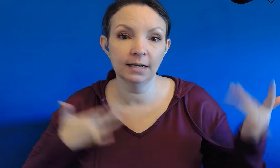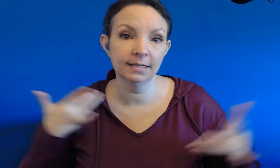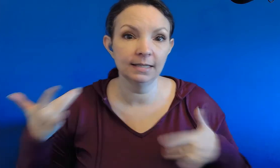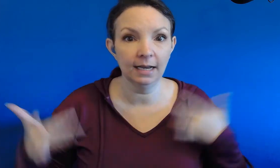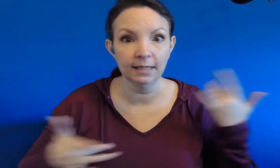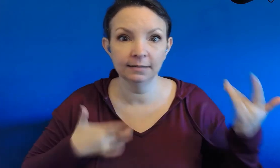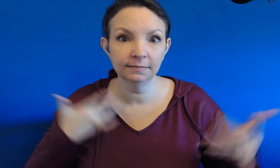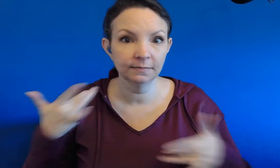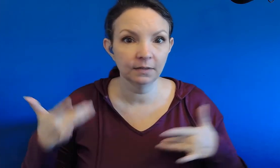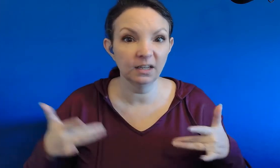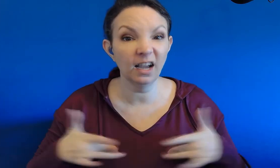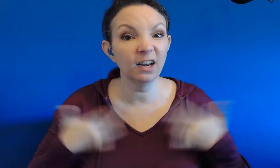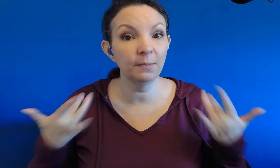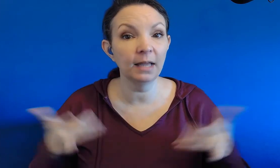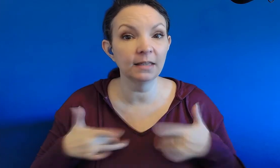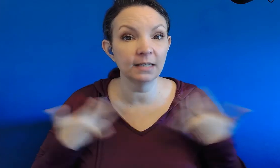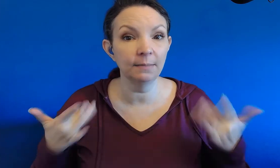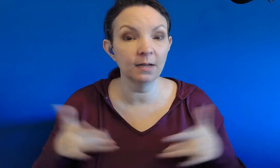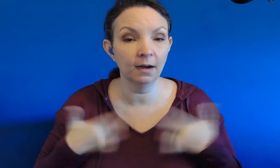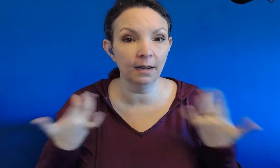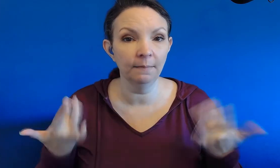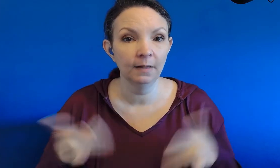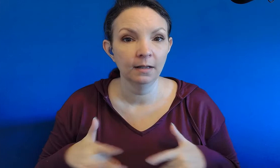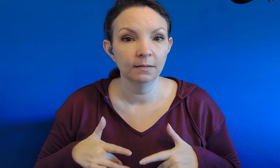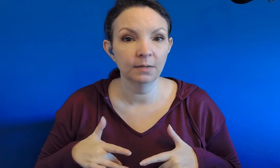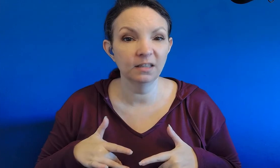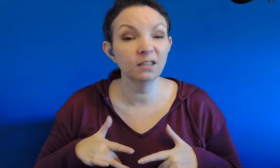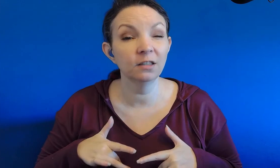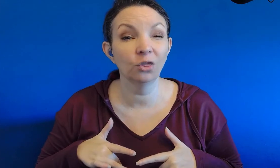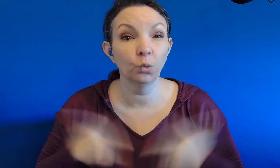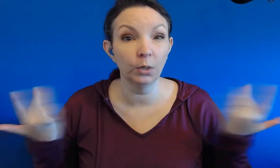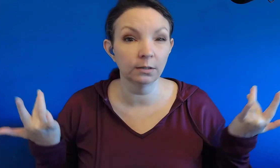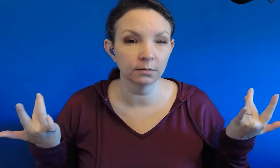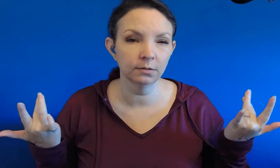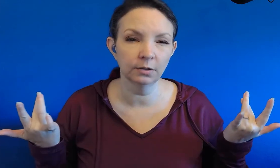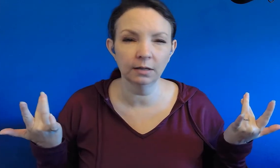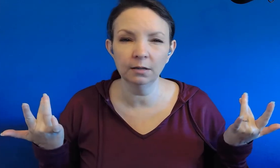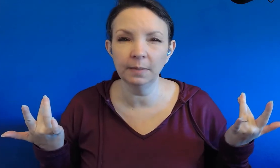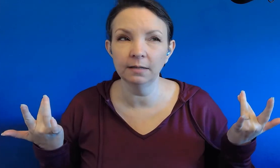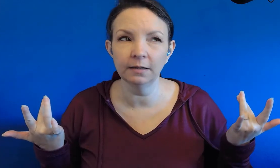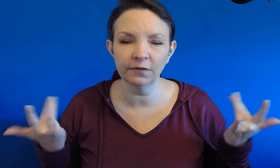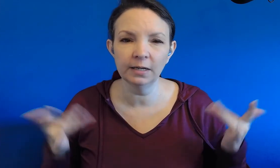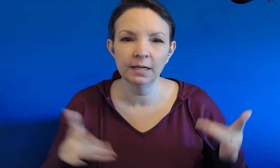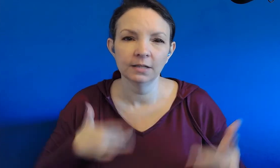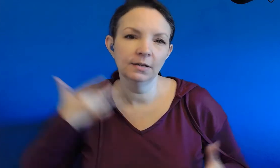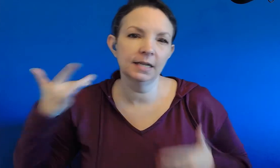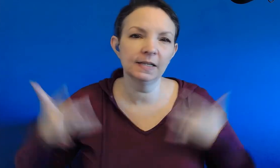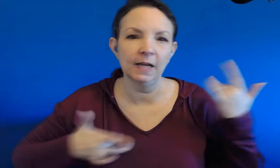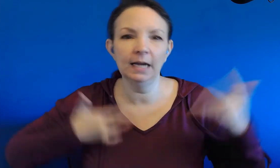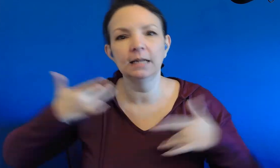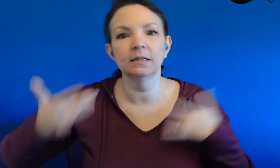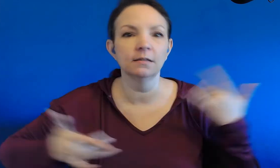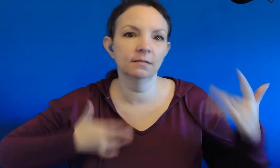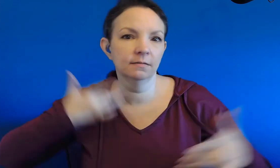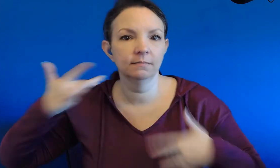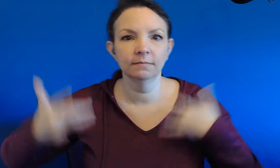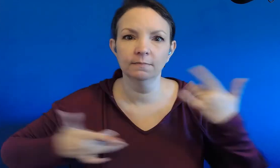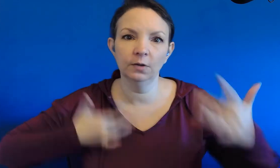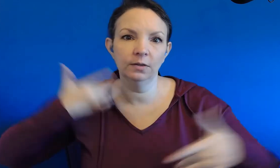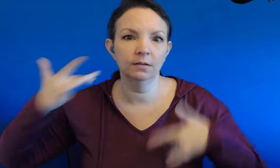excited. They're not gonna be at the same time because this is thrilled, so it's a little bit different. So excited is both hands